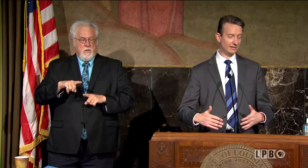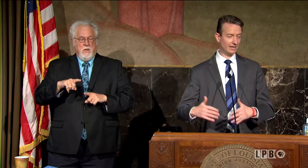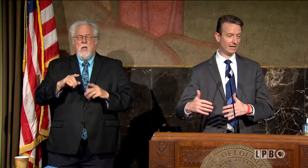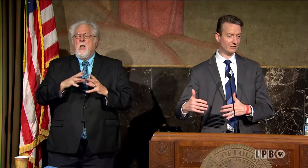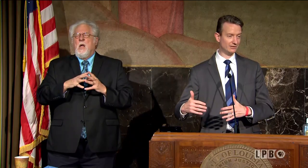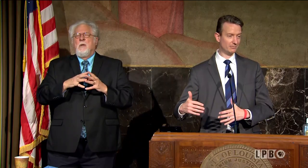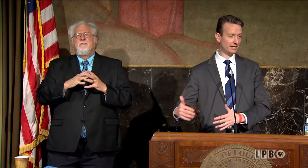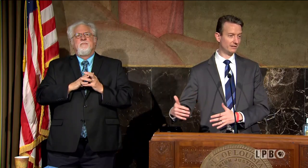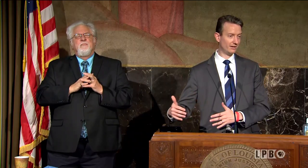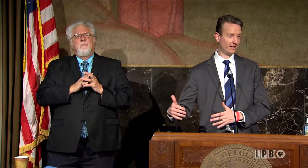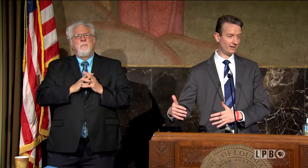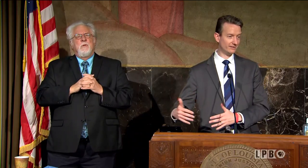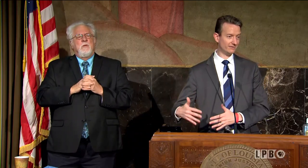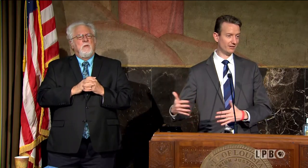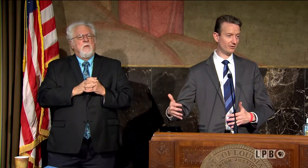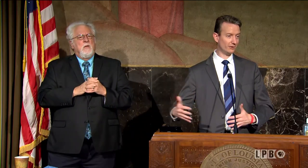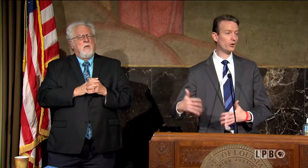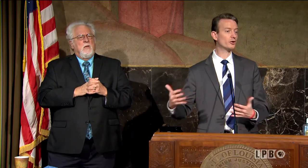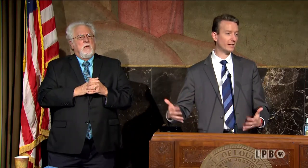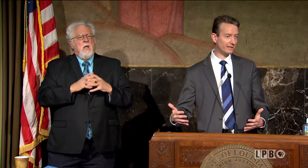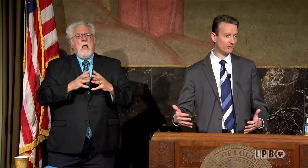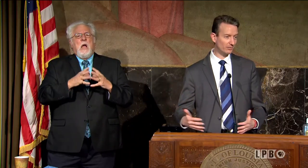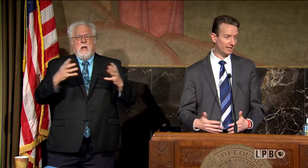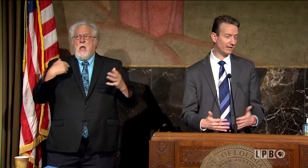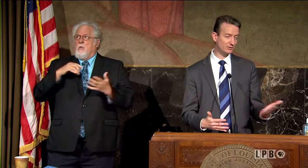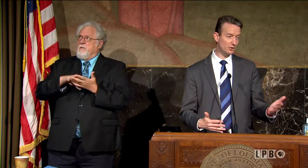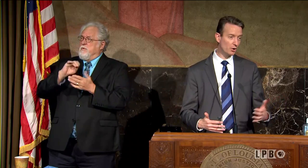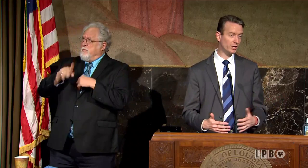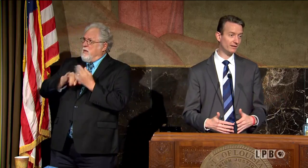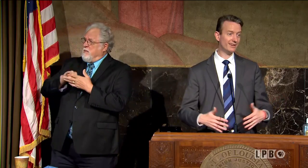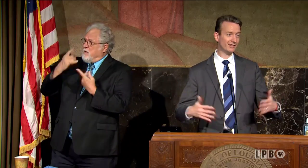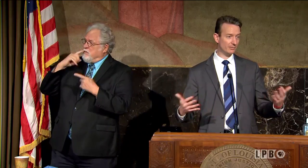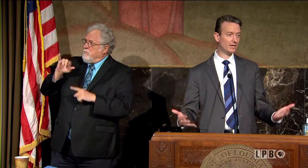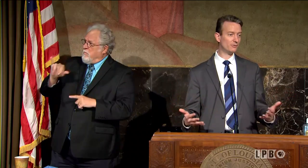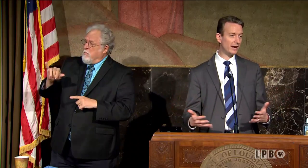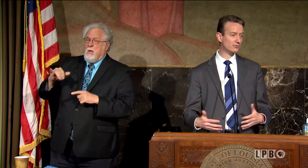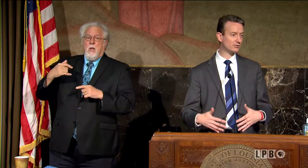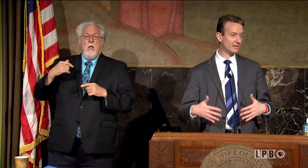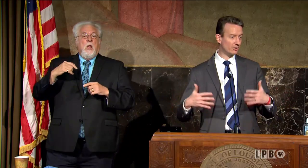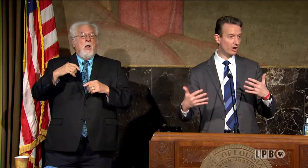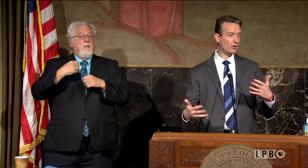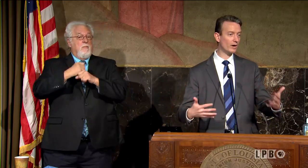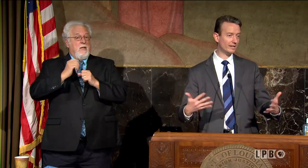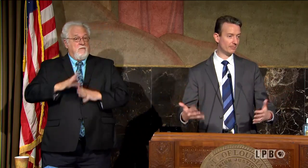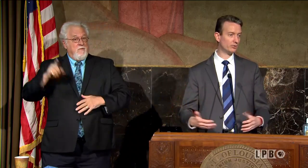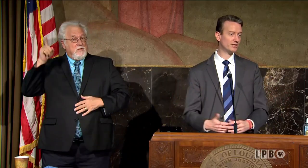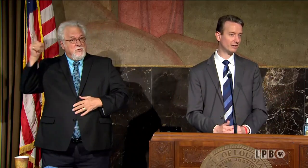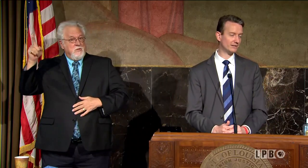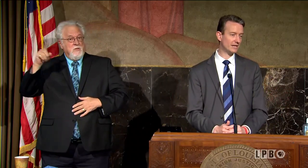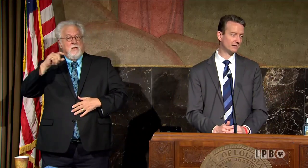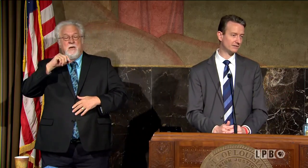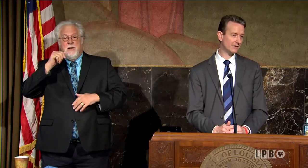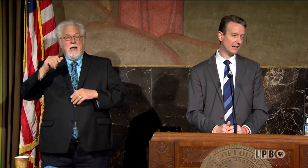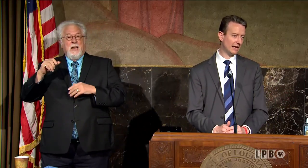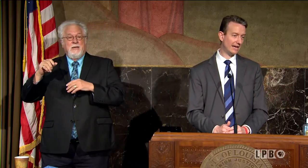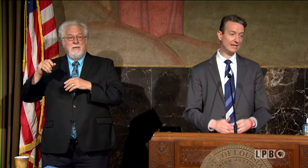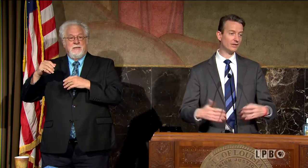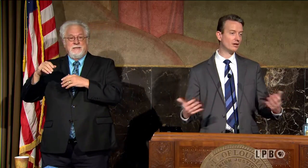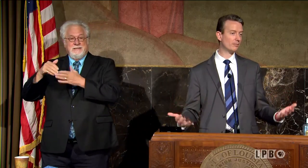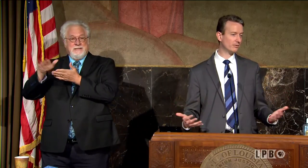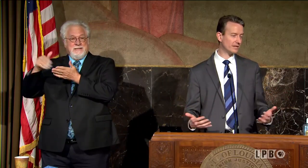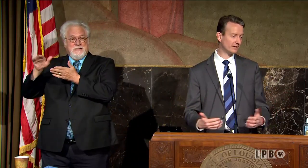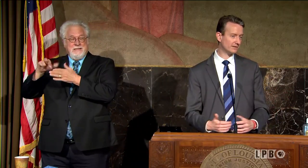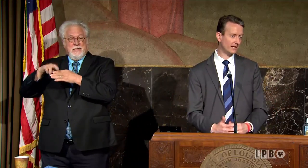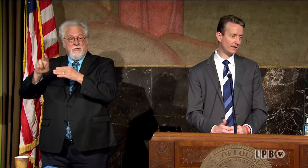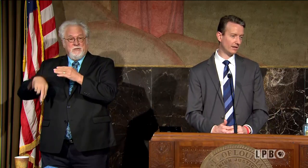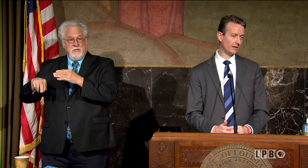a lot to be learned about that agreement. Again, as you noted, the manufacturers there not quite yet pushing out the tests. Even